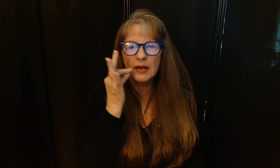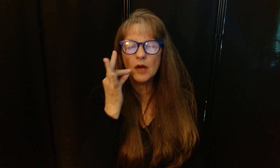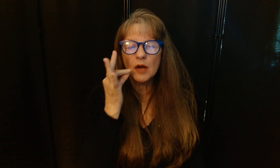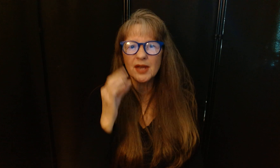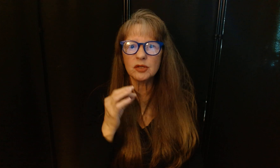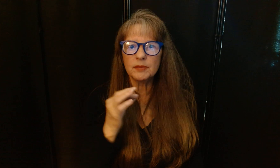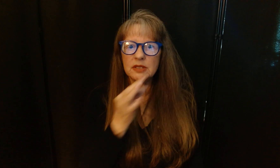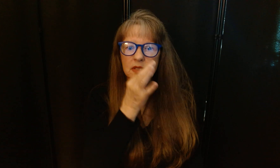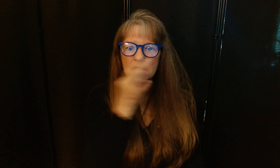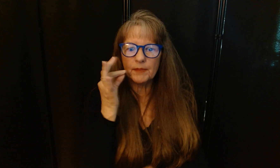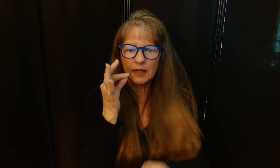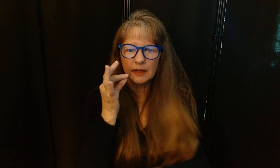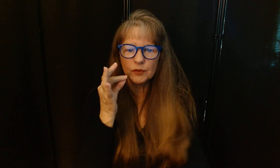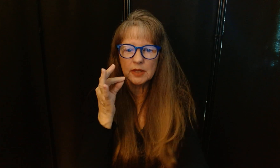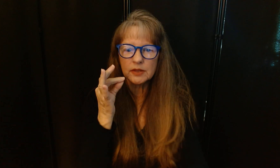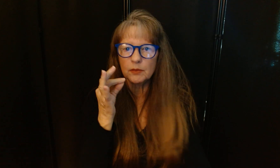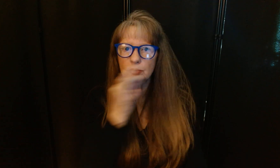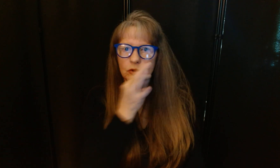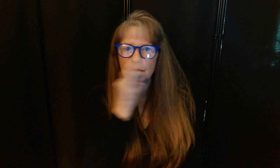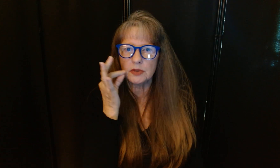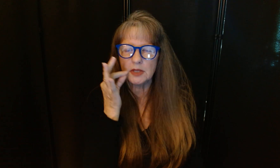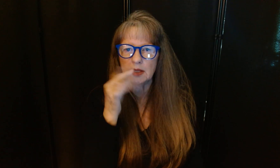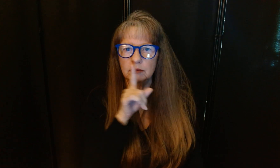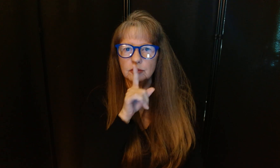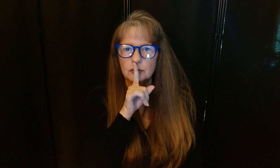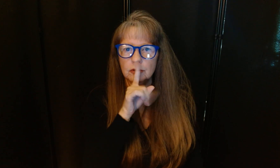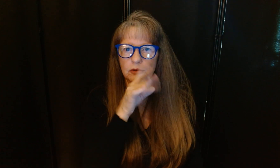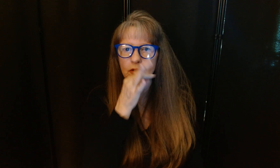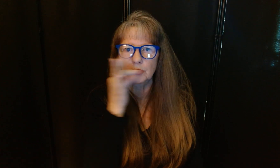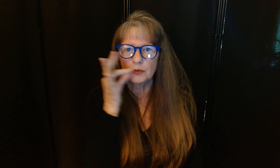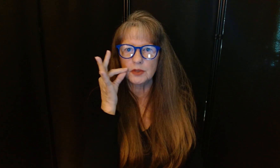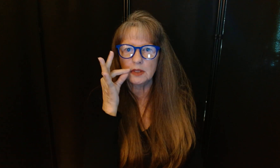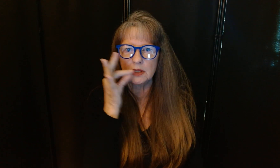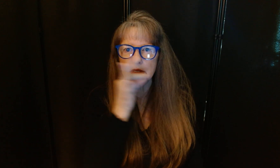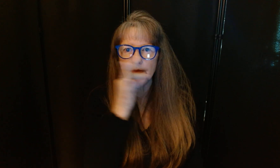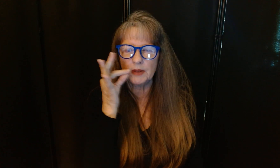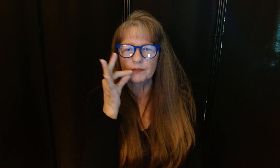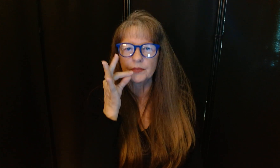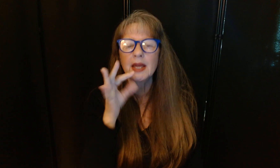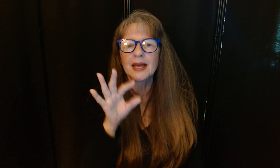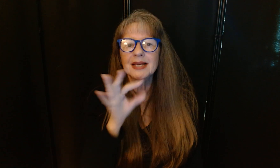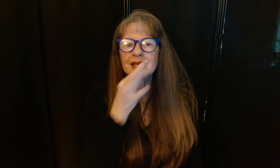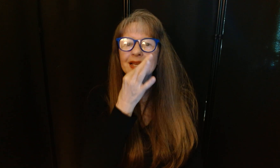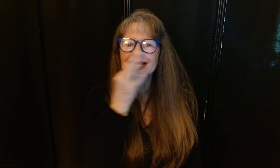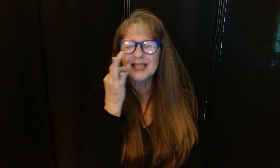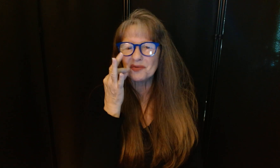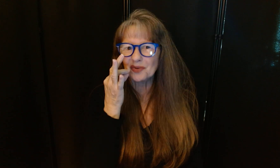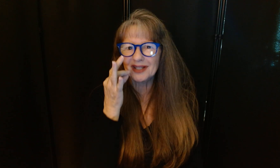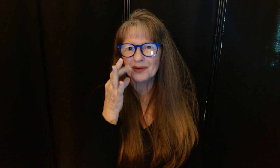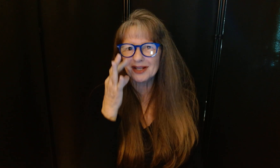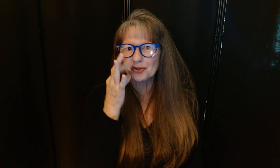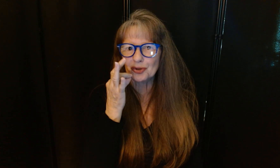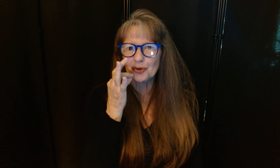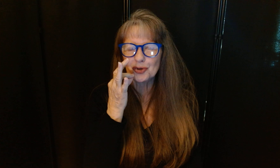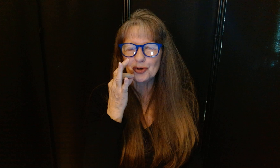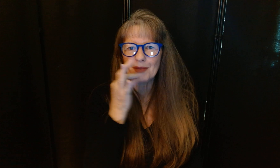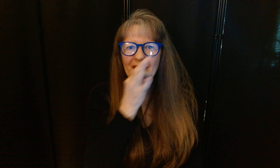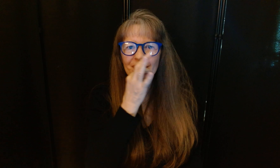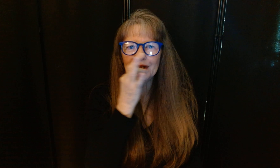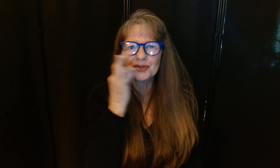that also means zip it. Like if you're telling someone, shh, don't say anything, shh, don't say anything, zip it. It's the same, really, right? Because you're closing your mouth and you're